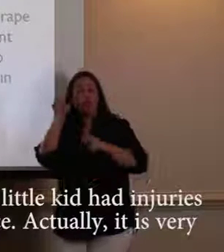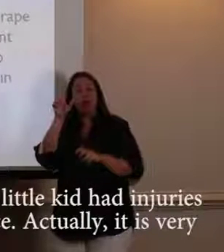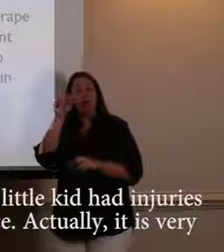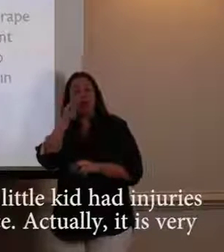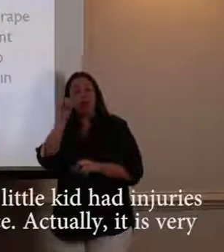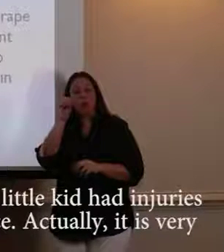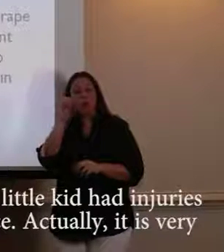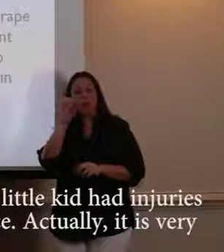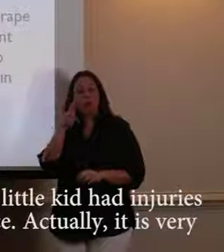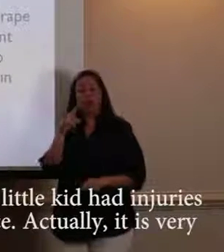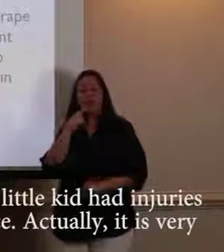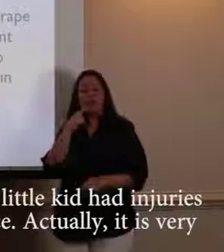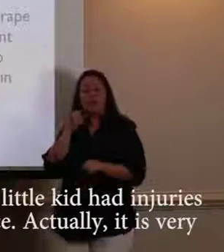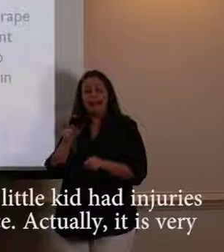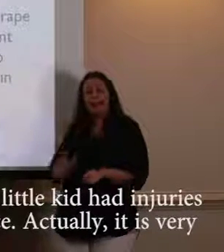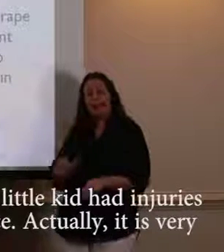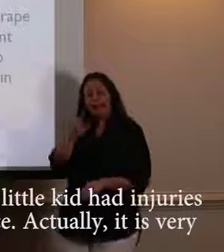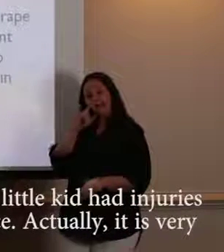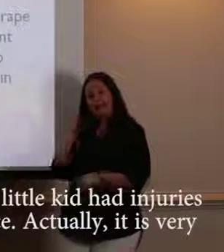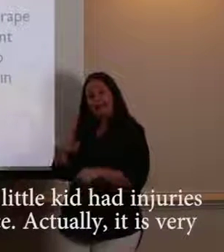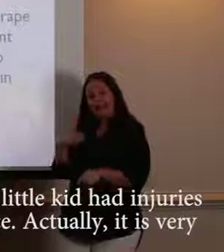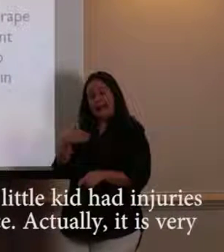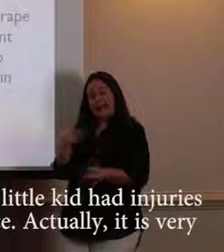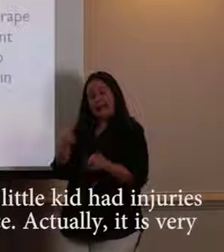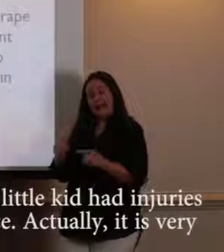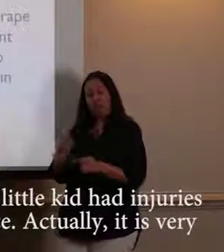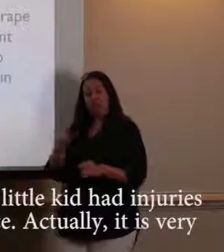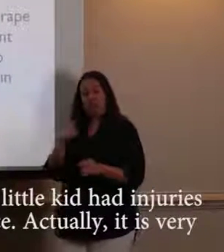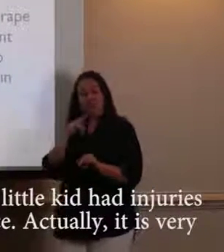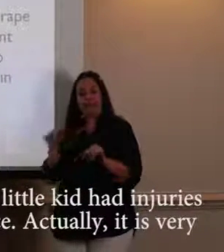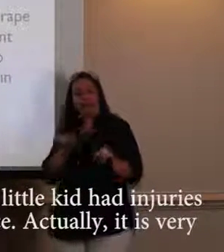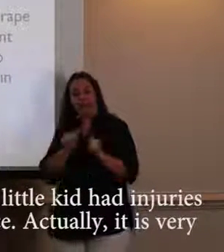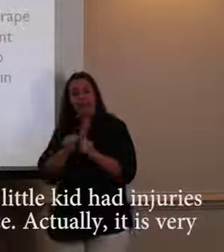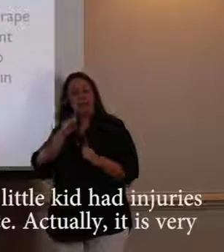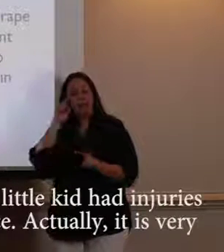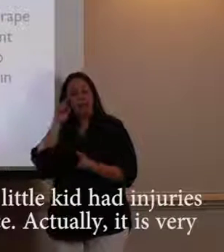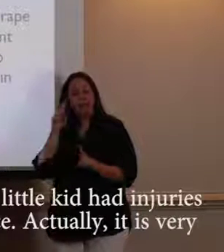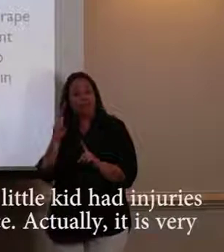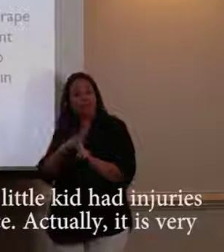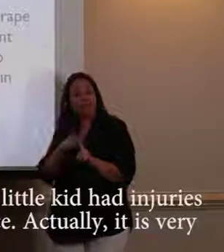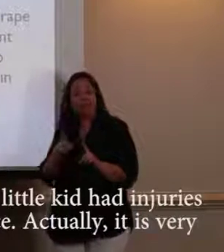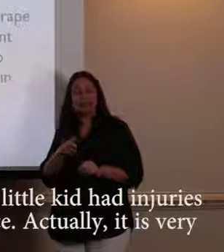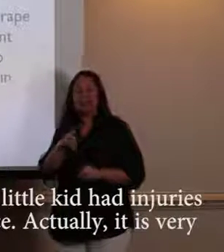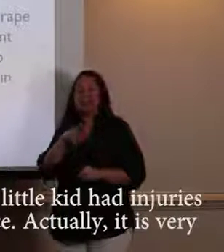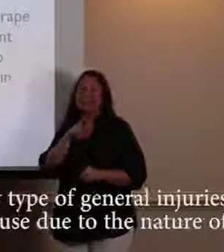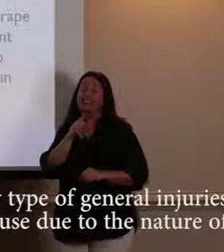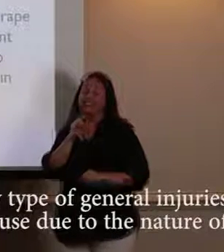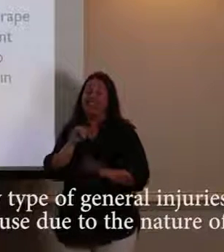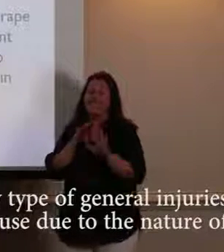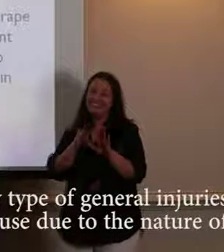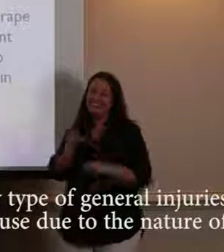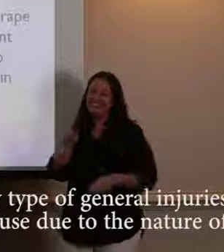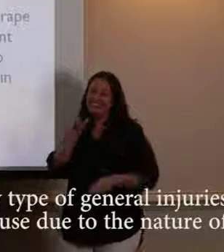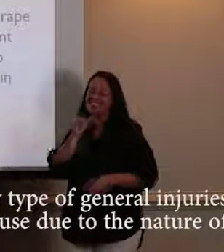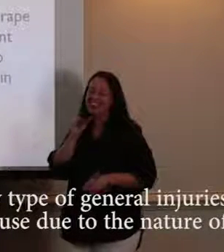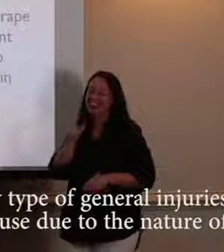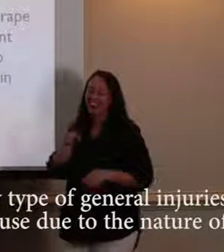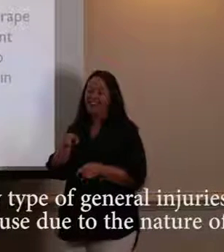little kid had injuries consistent with sexual violence. Actually, it is very unlikely that there will be any type of